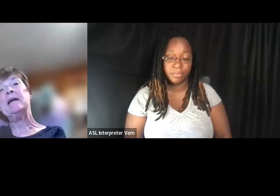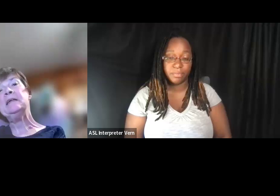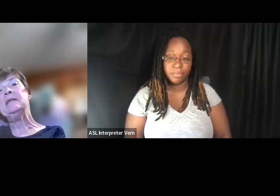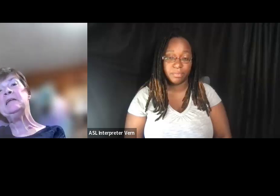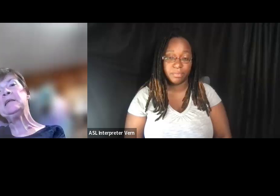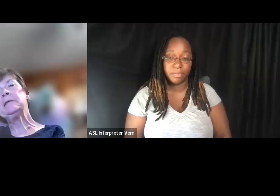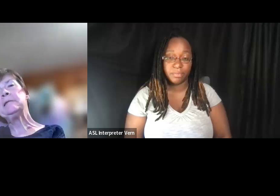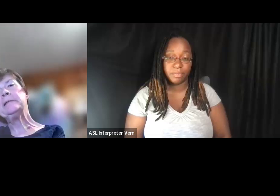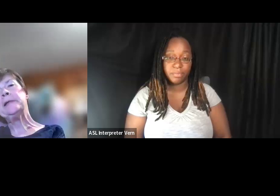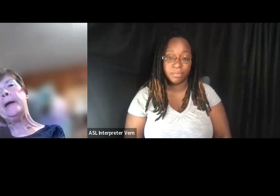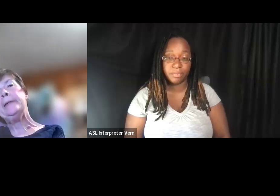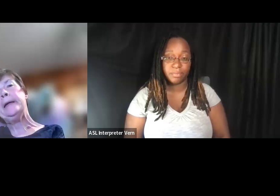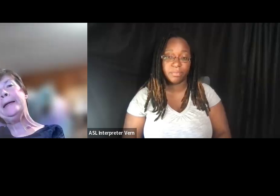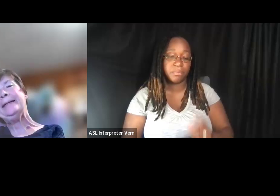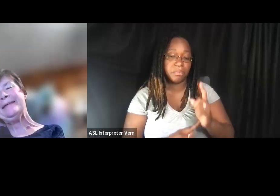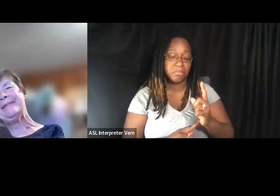CIL in